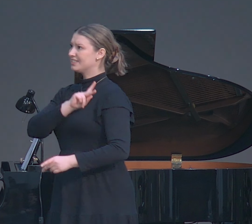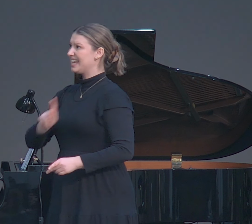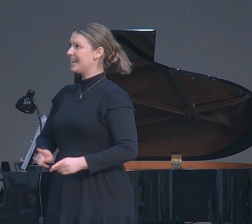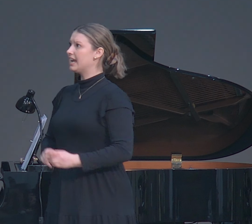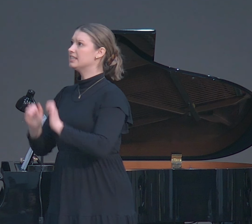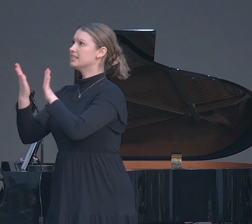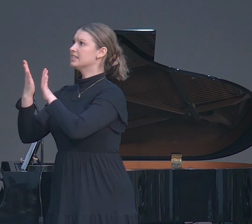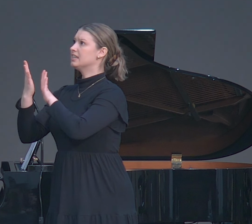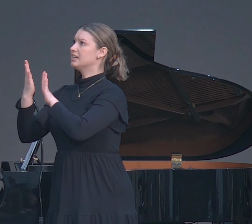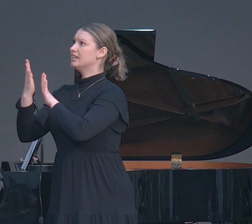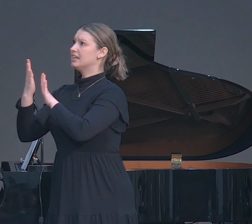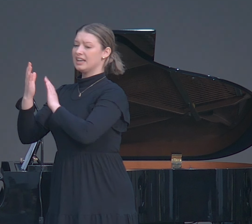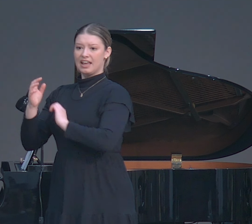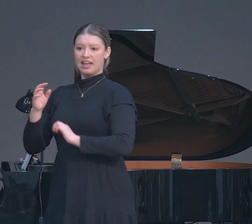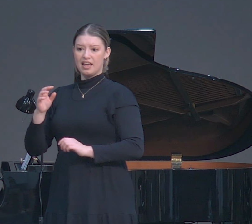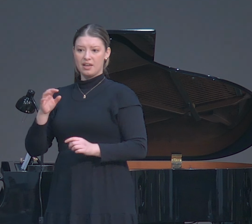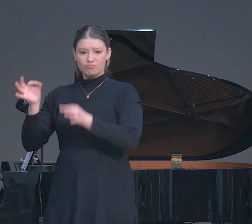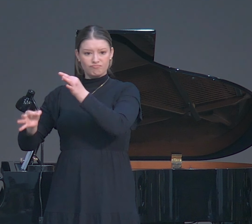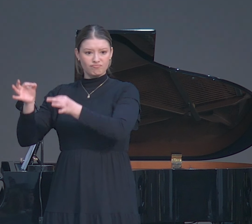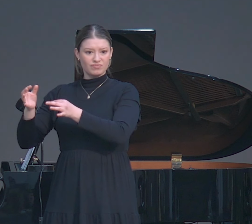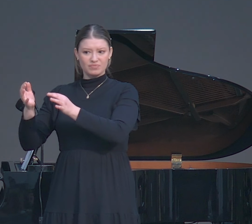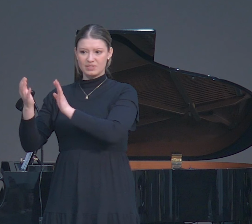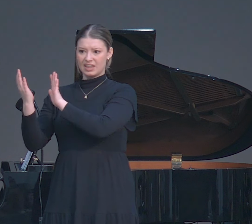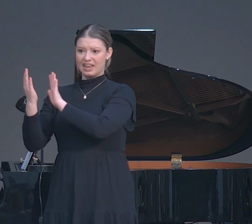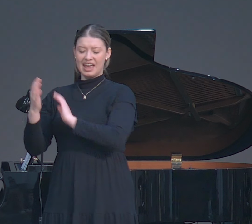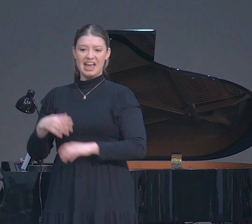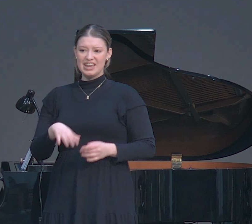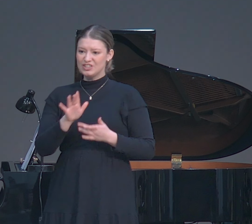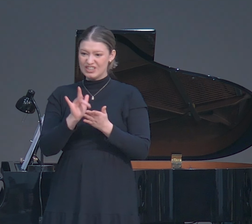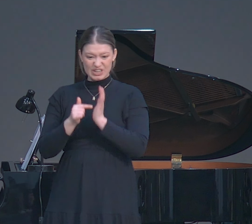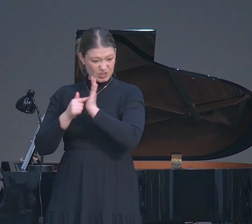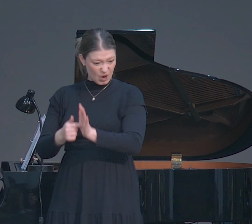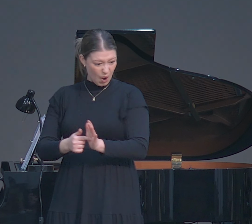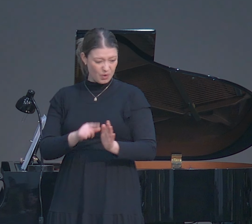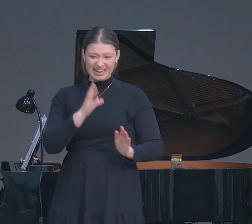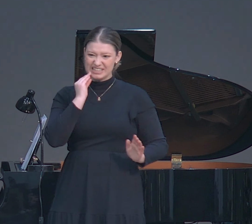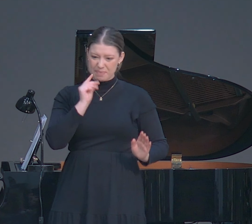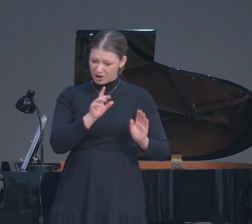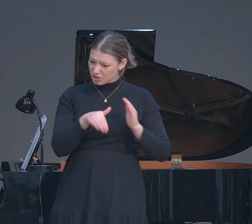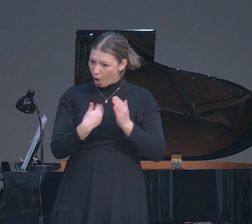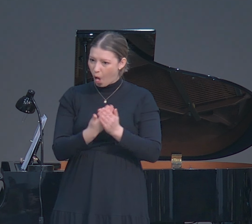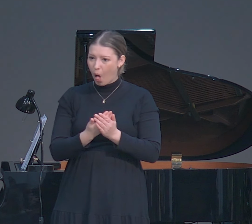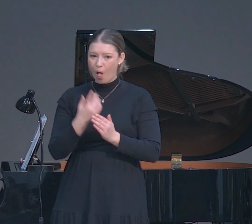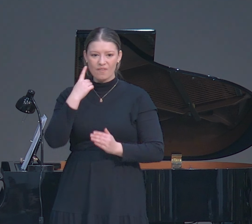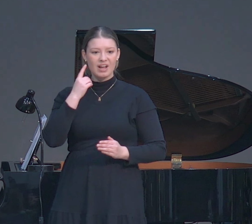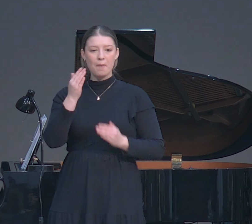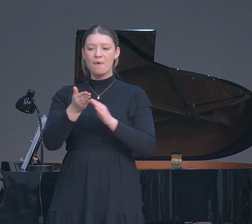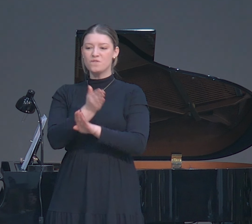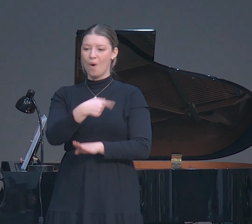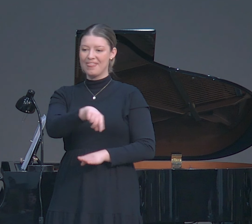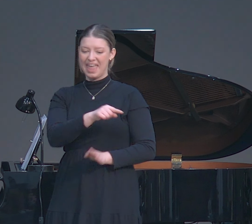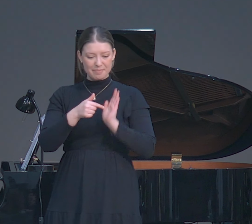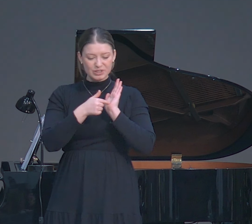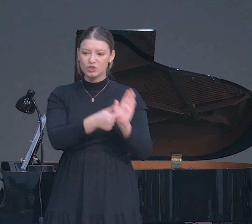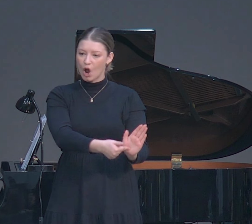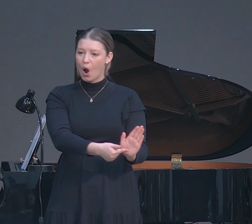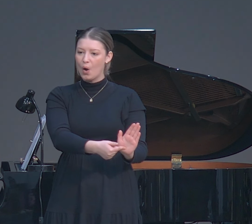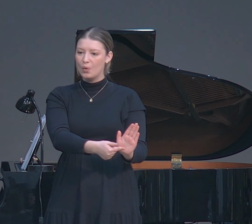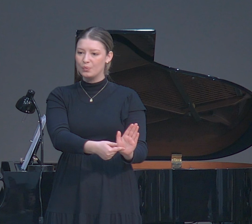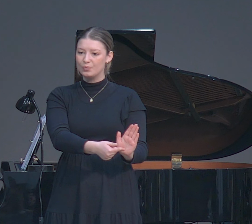Jesus walked ahead of them, and he called them to do what he did